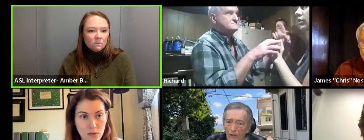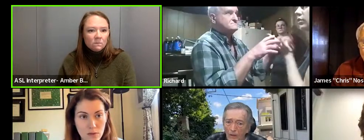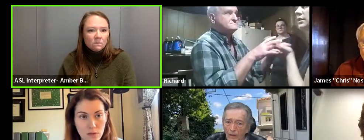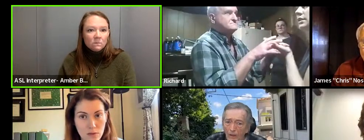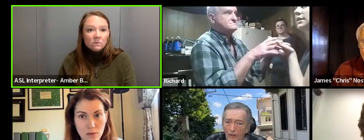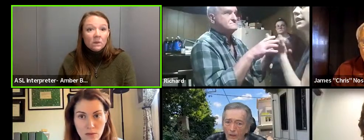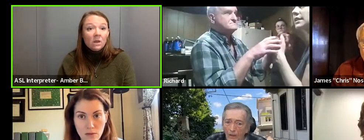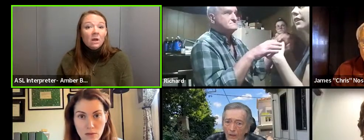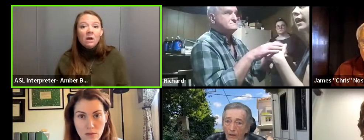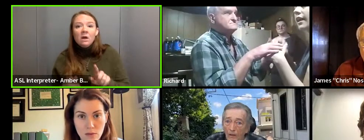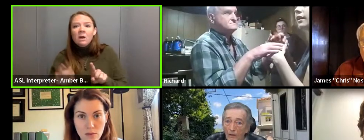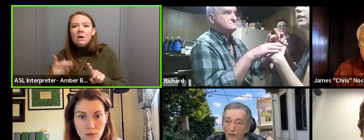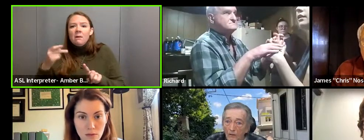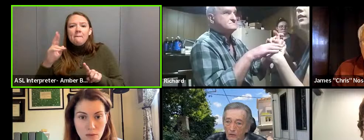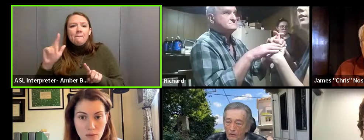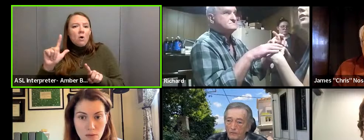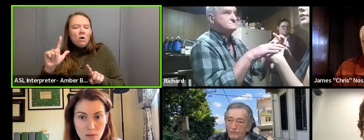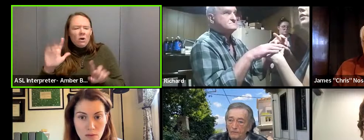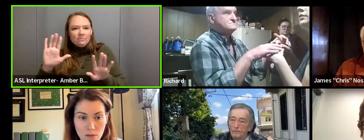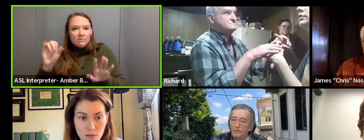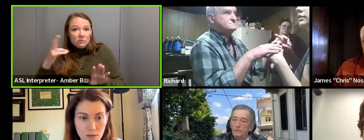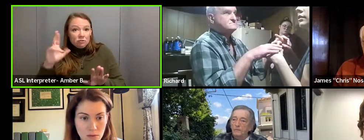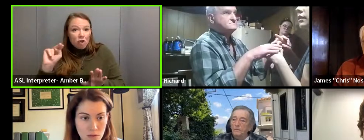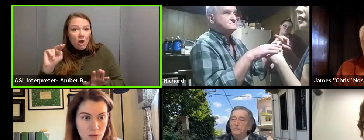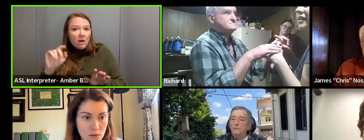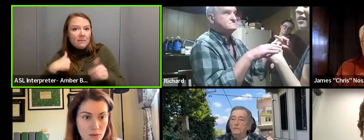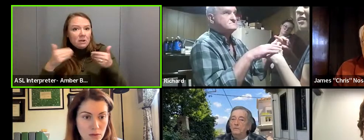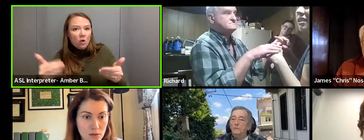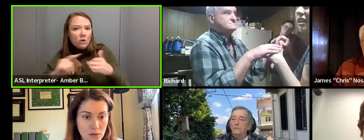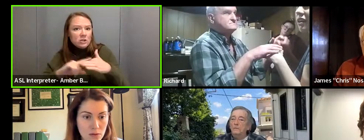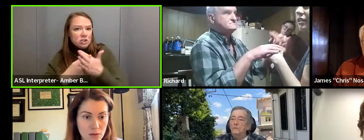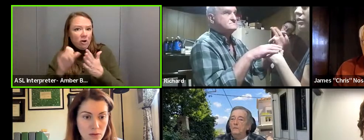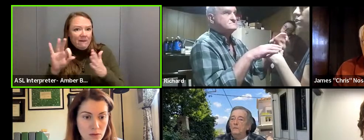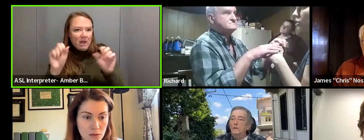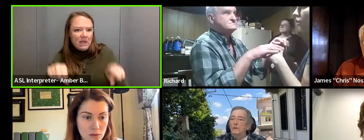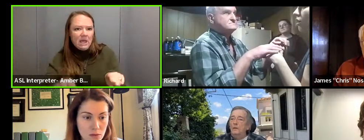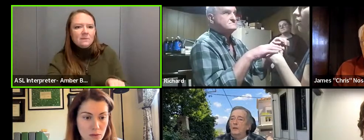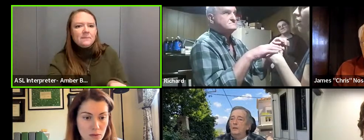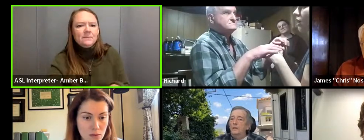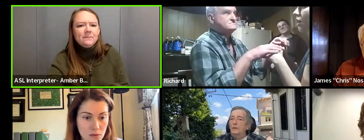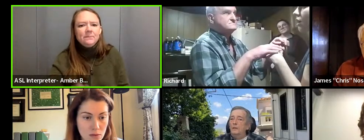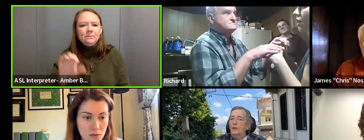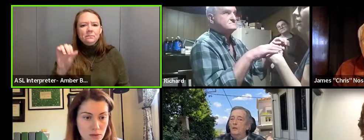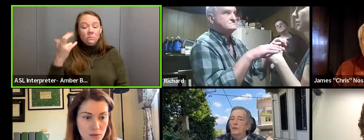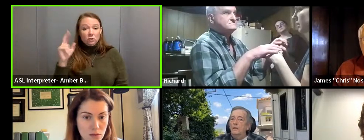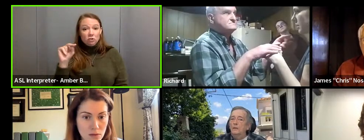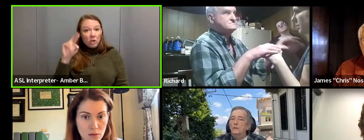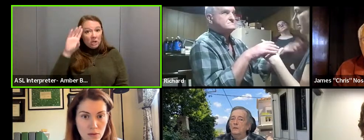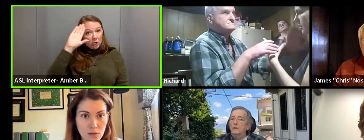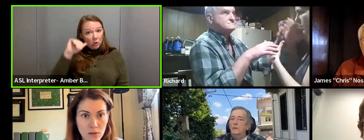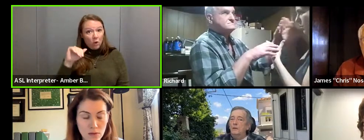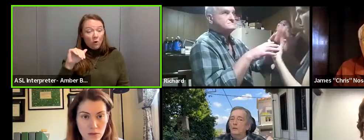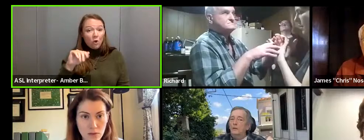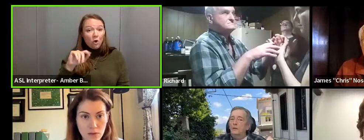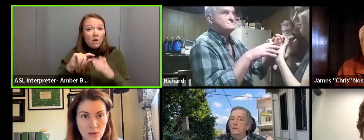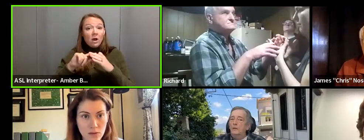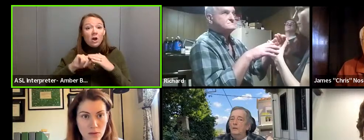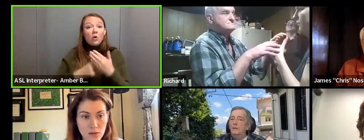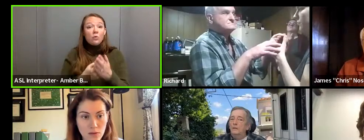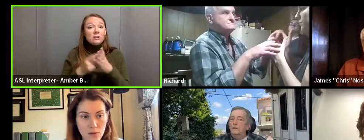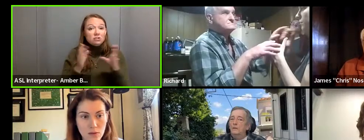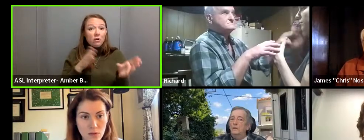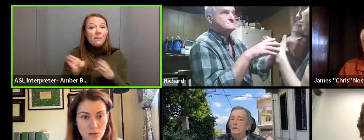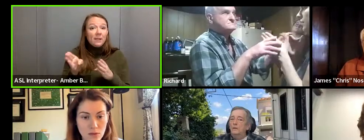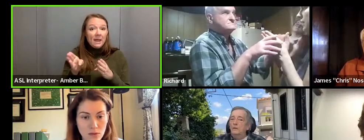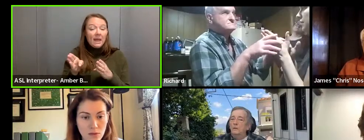Well, let me begin if I may. That's John Tegg. The original plan was to have